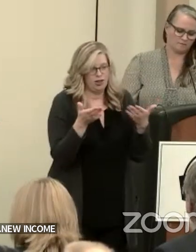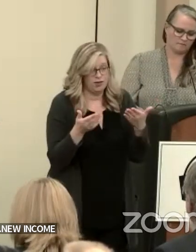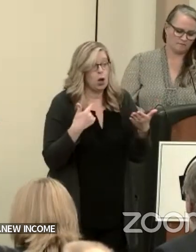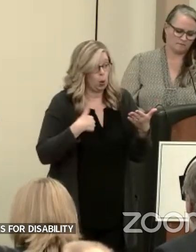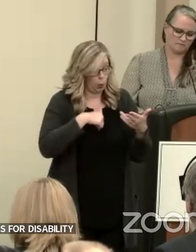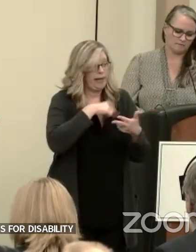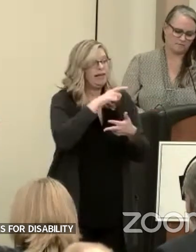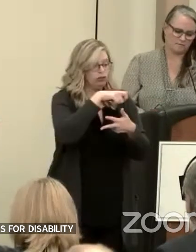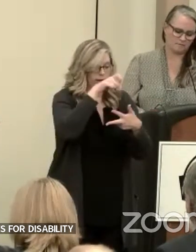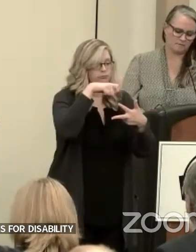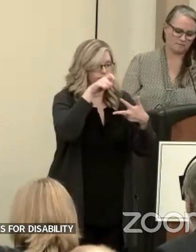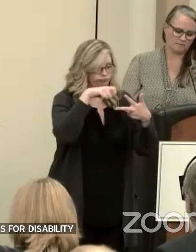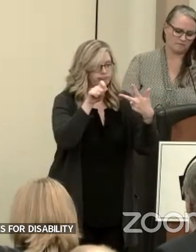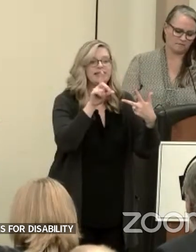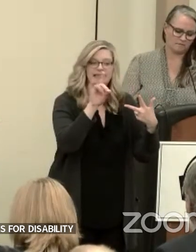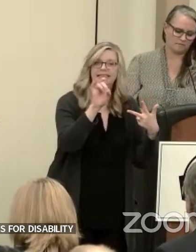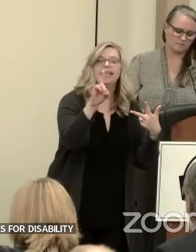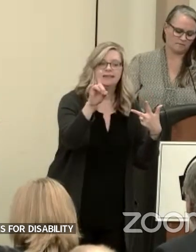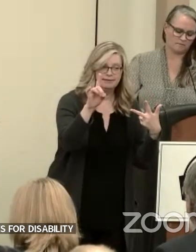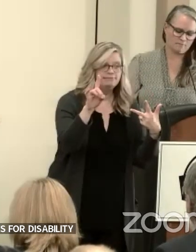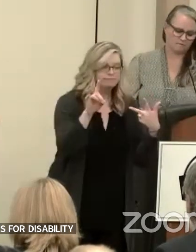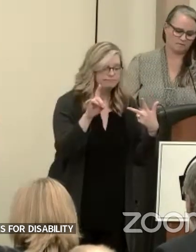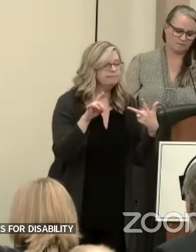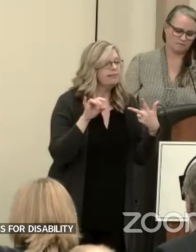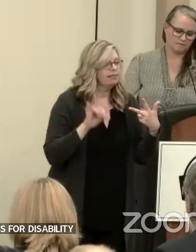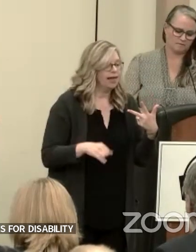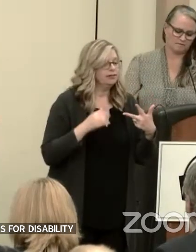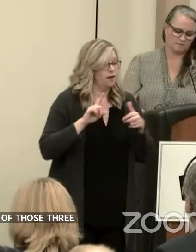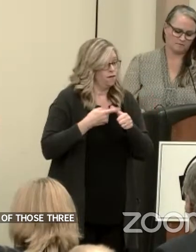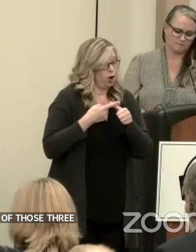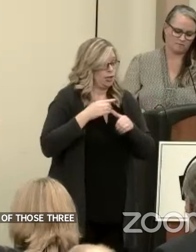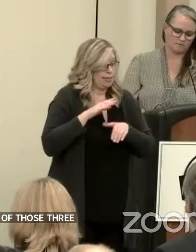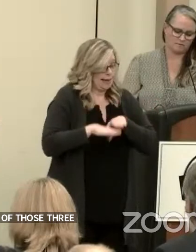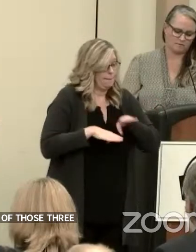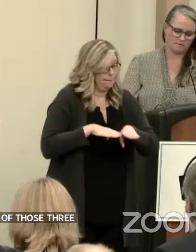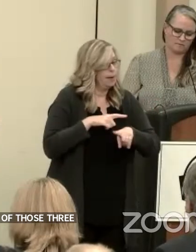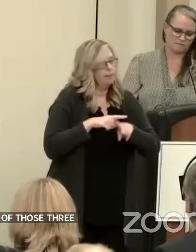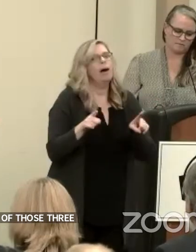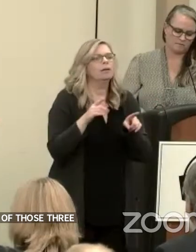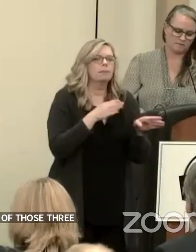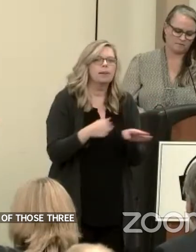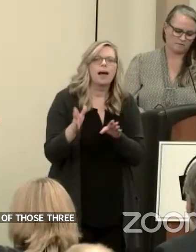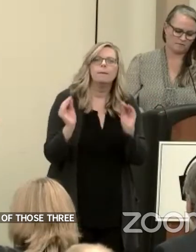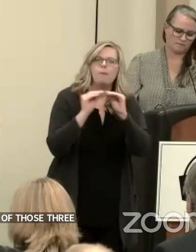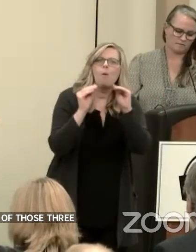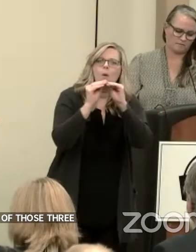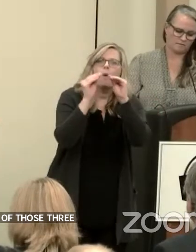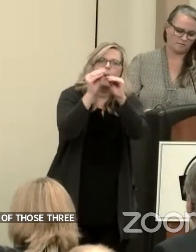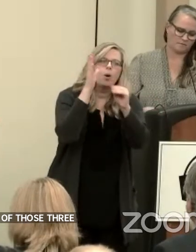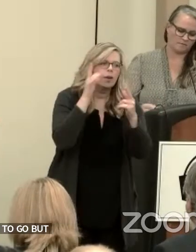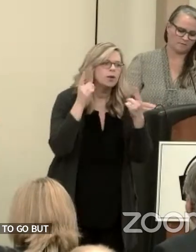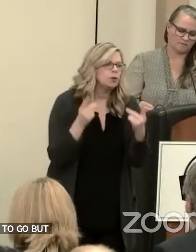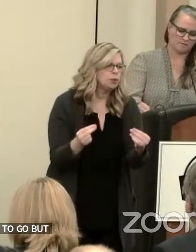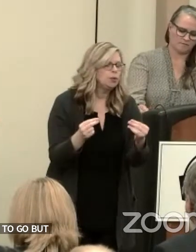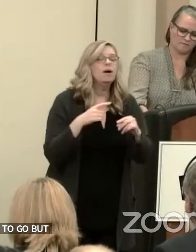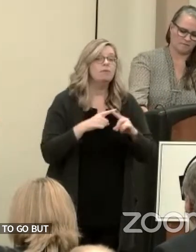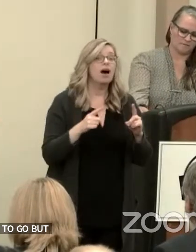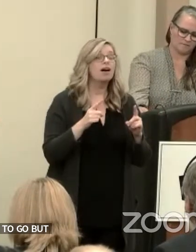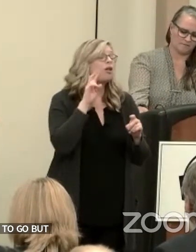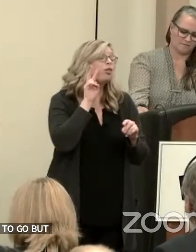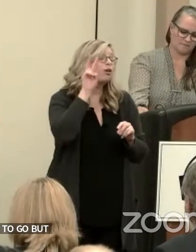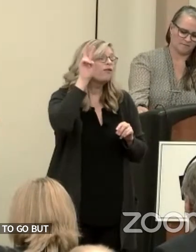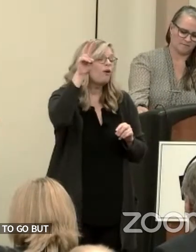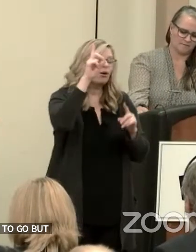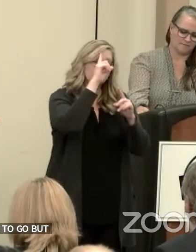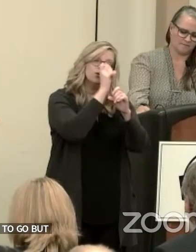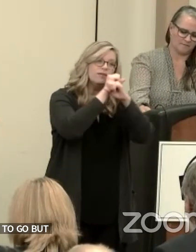of those 3 initiatives as a first step, and we have more to go, but really looking forward to a very bright future